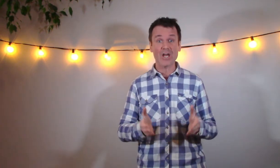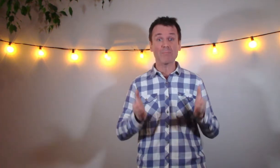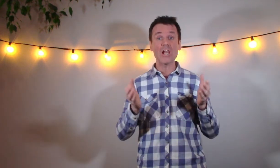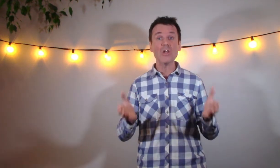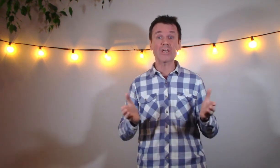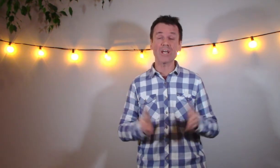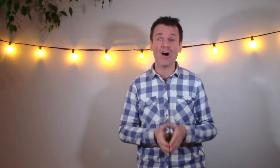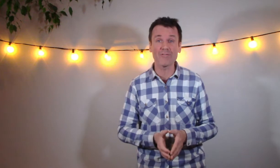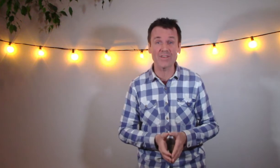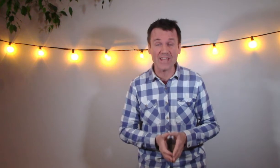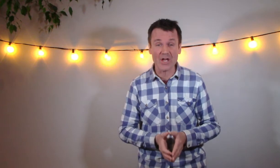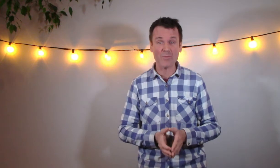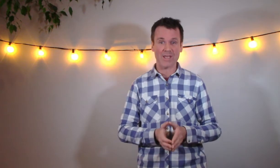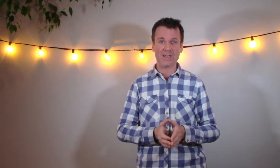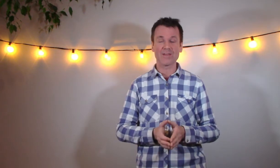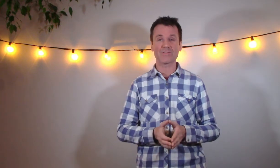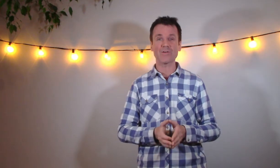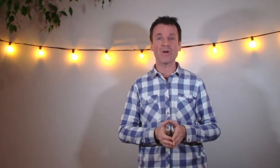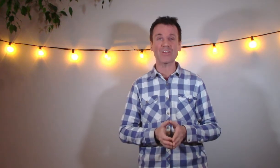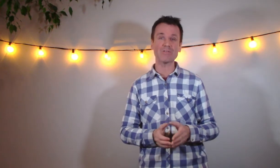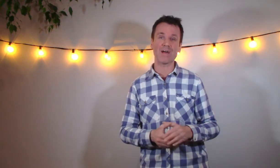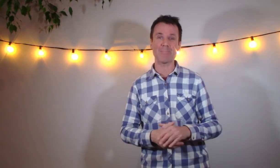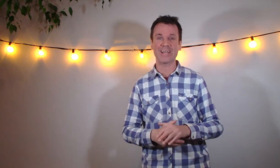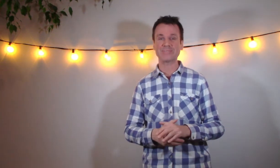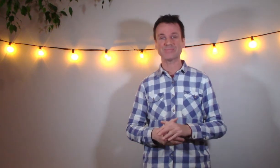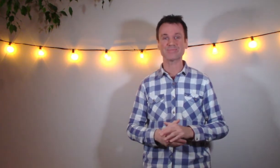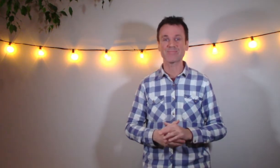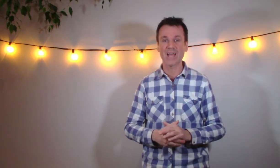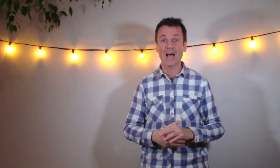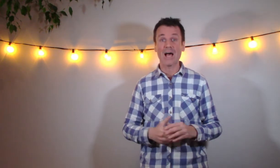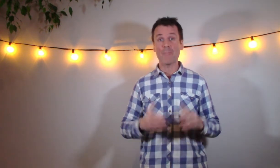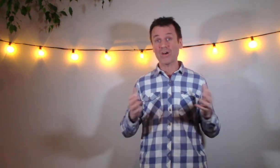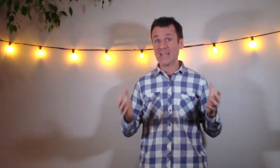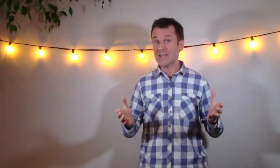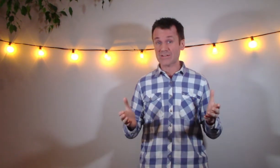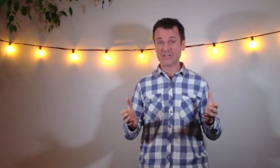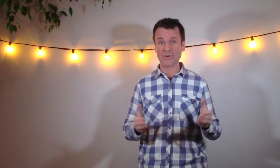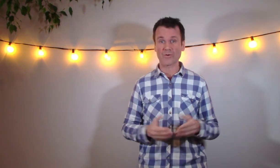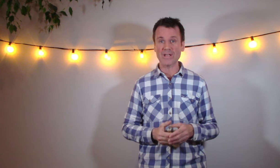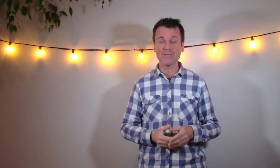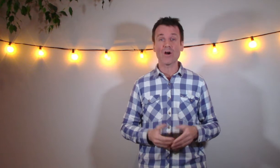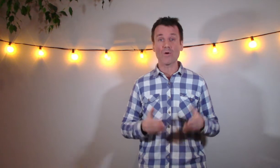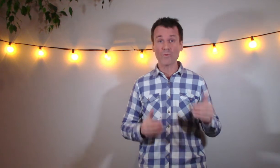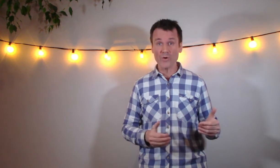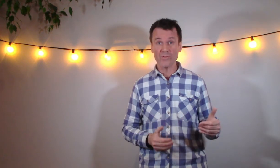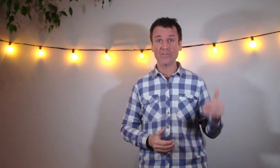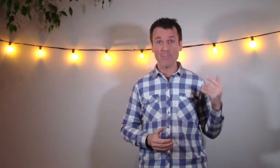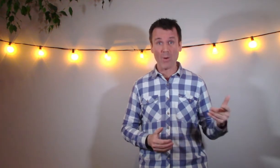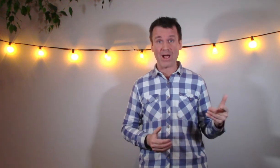by looking after Naomi through her new family. And by the end of the story, Ruth, Boaz,